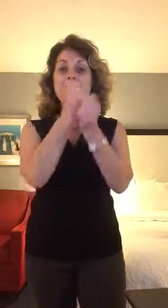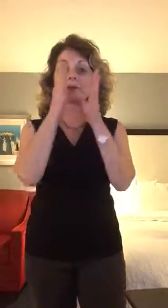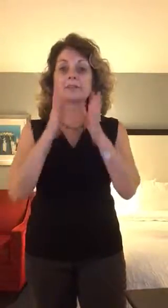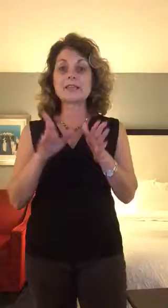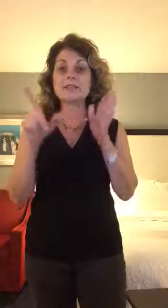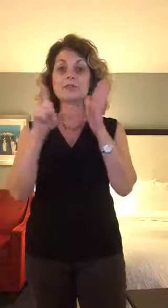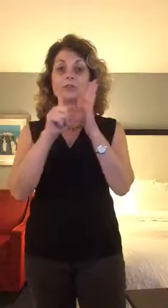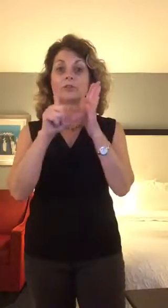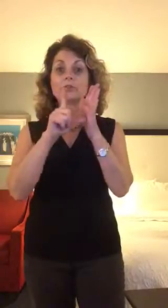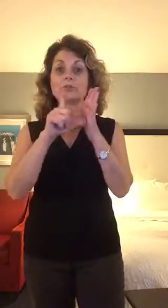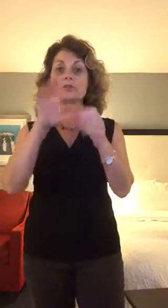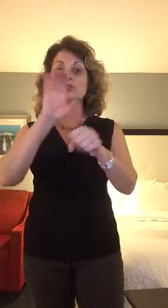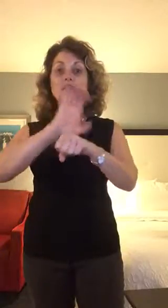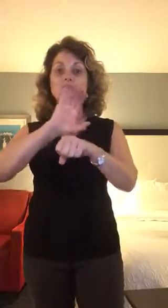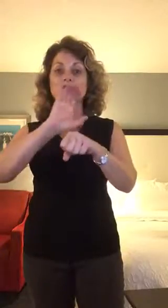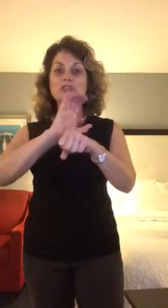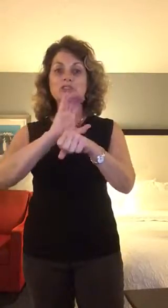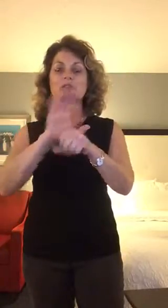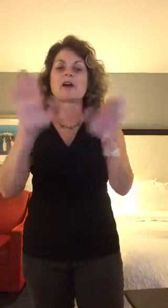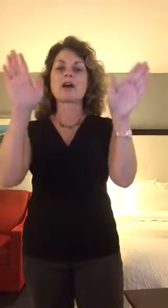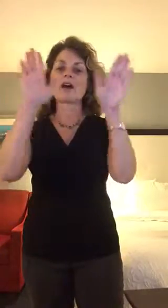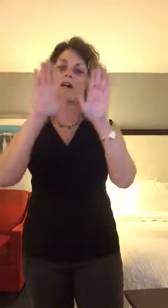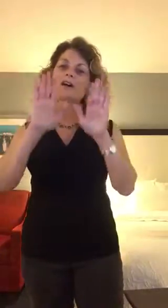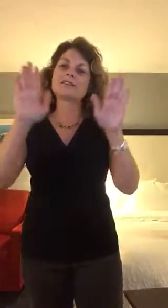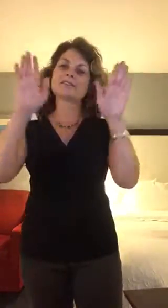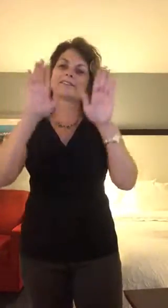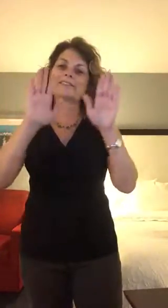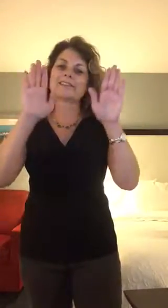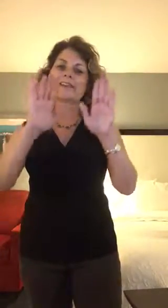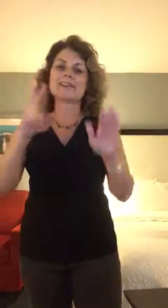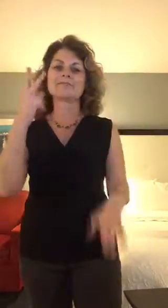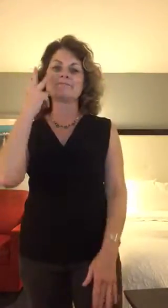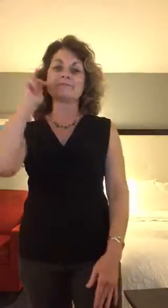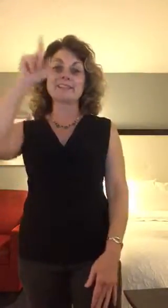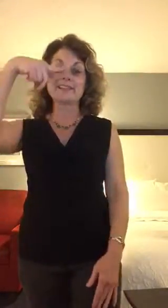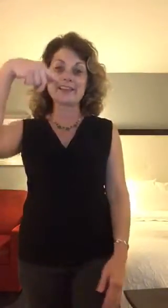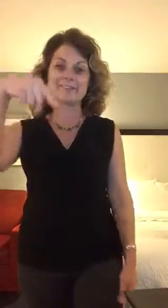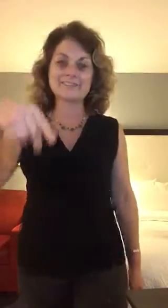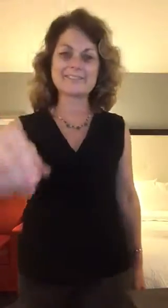Our Savior Lutheran Church on Sunday. See you later.